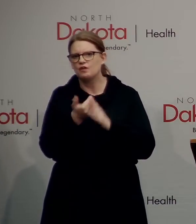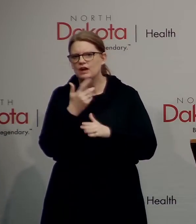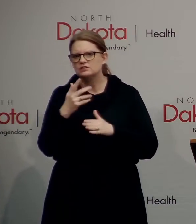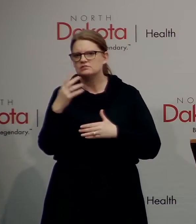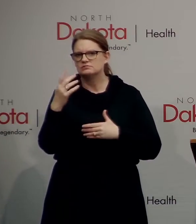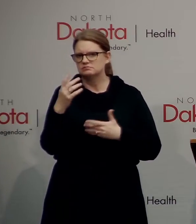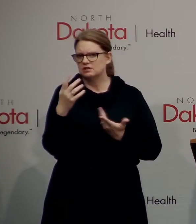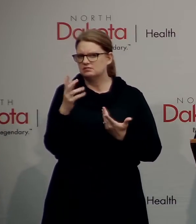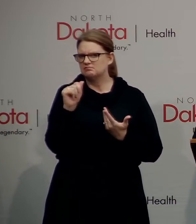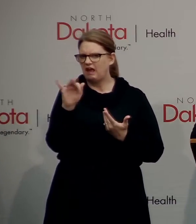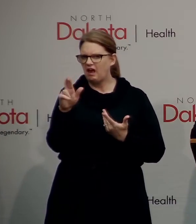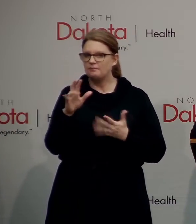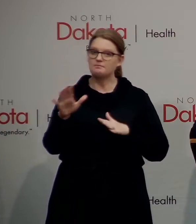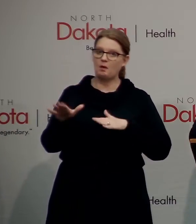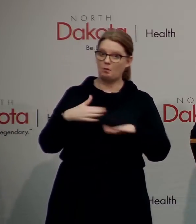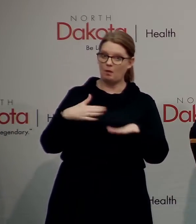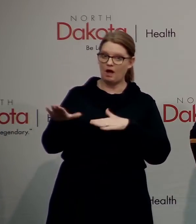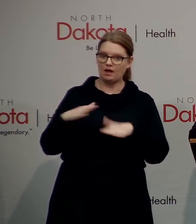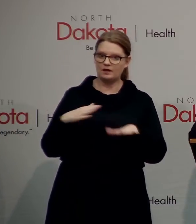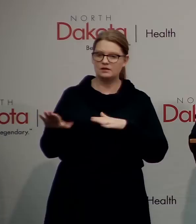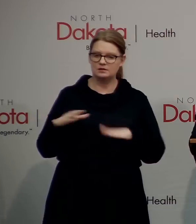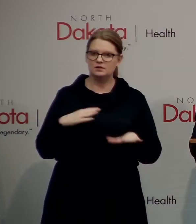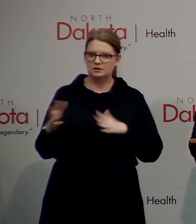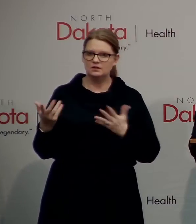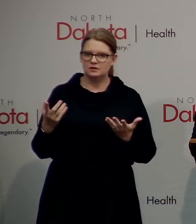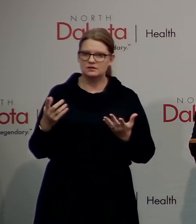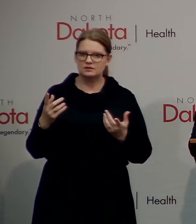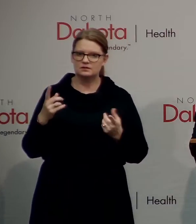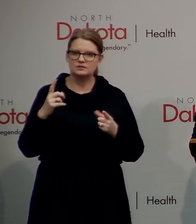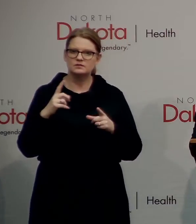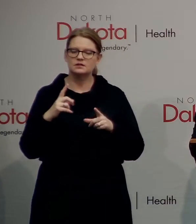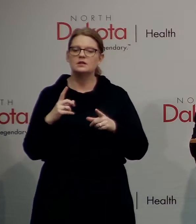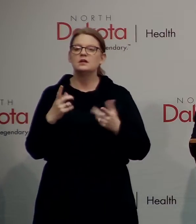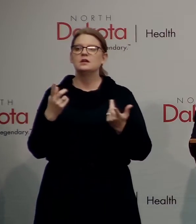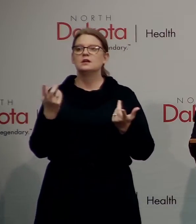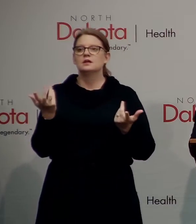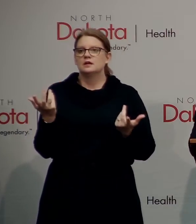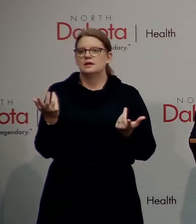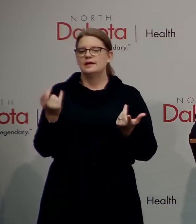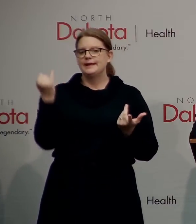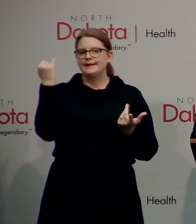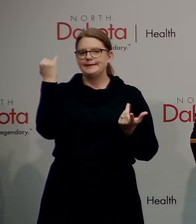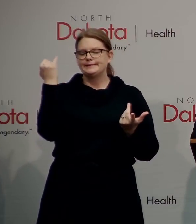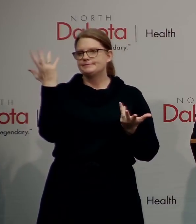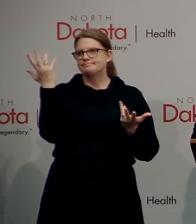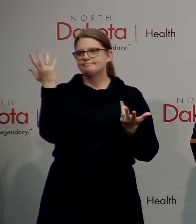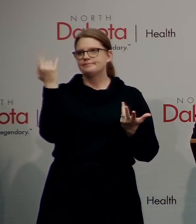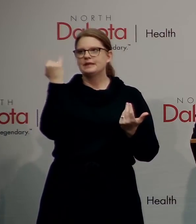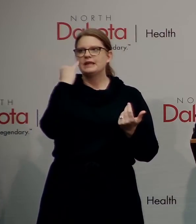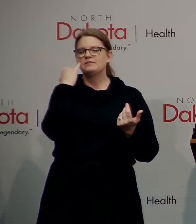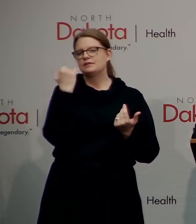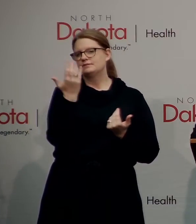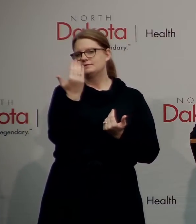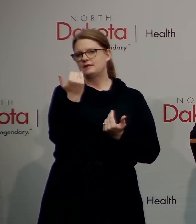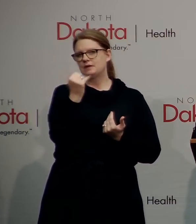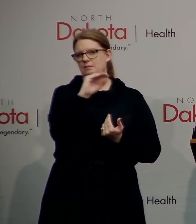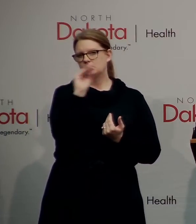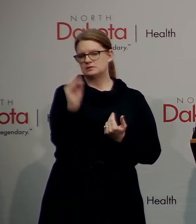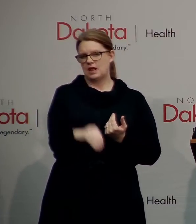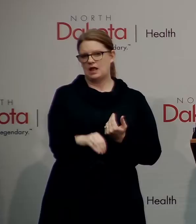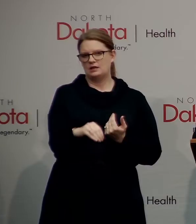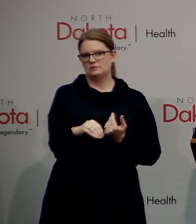walking. But understand, when you take, these are overlaps in these population, but let's just say that if we got 15% of